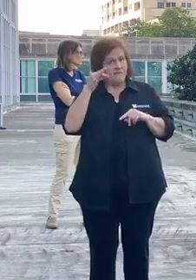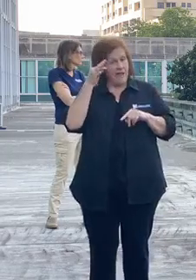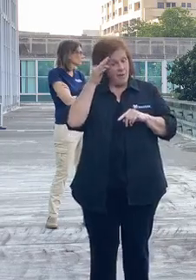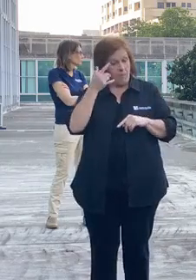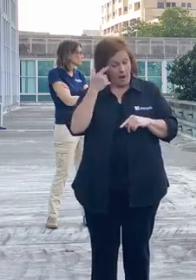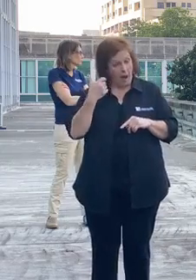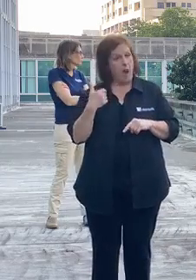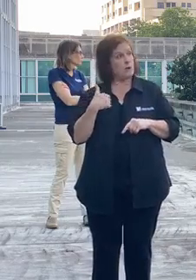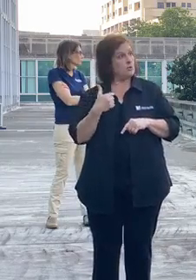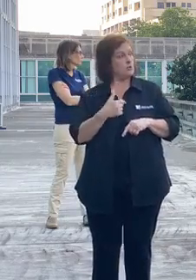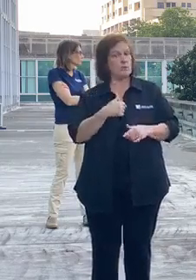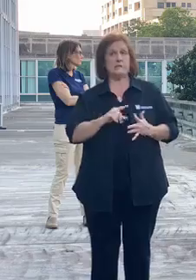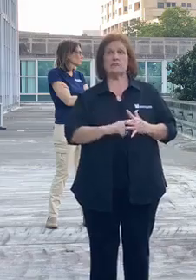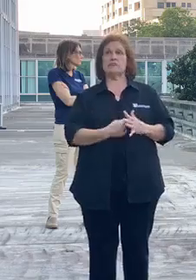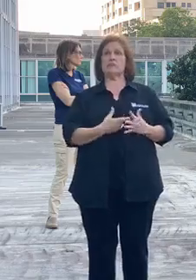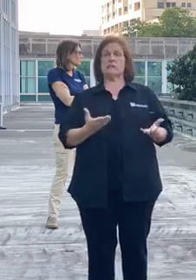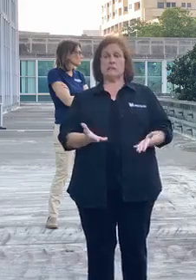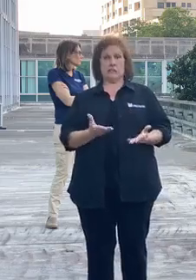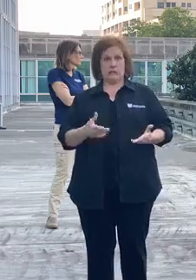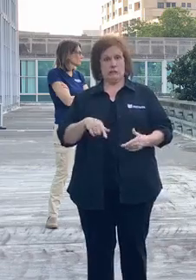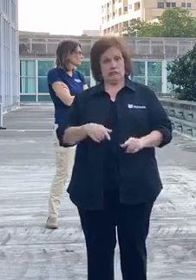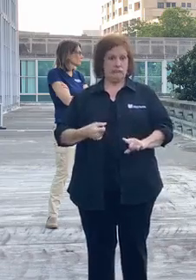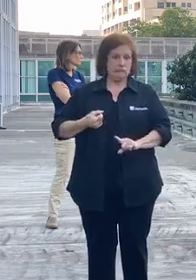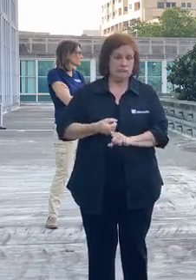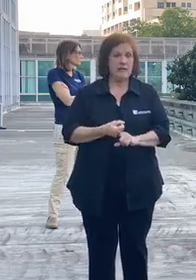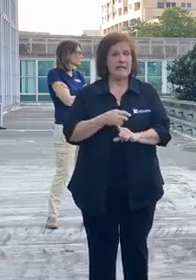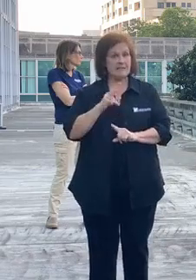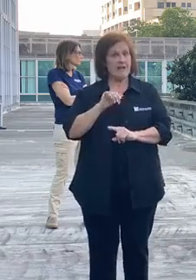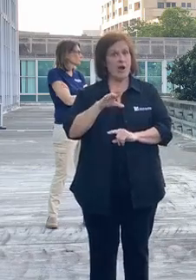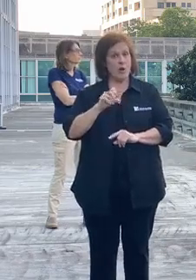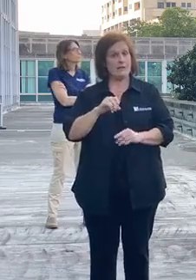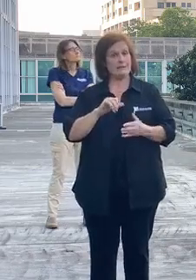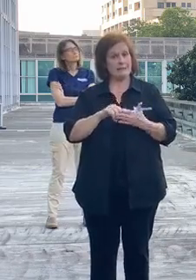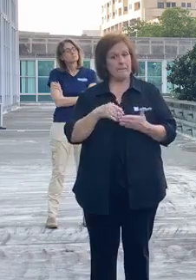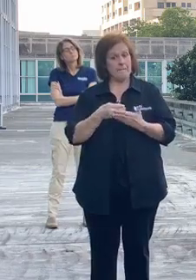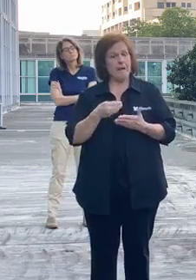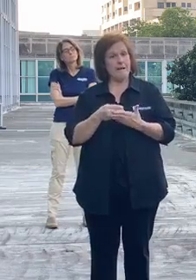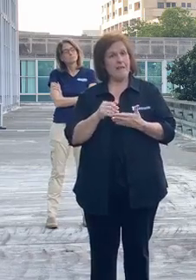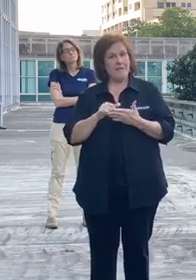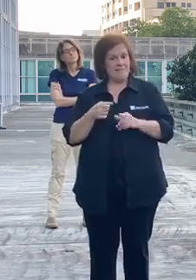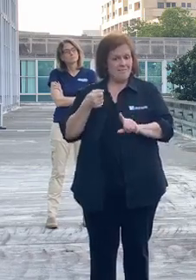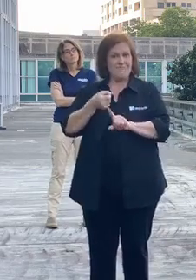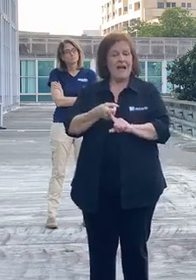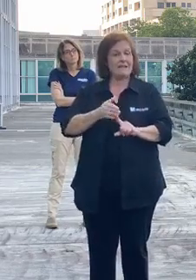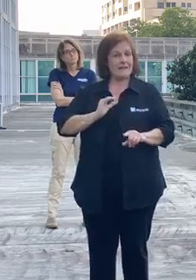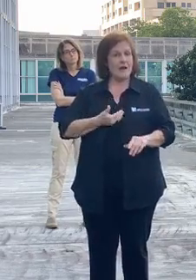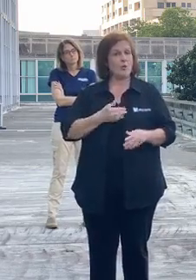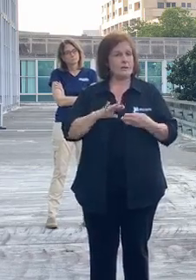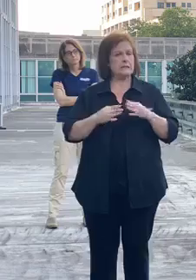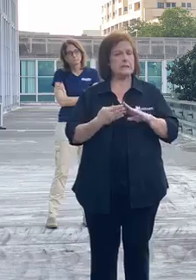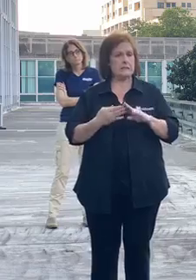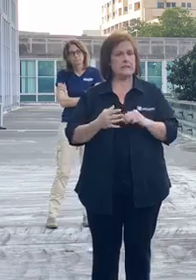ground zero for this virus and the financial impacts that it's having on our city.